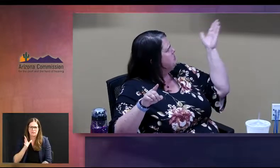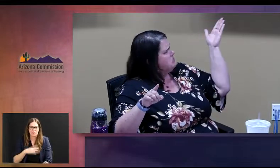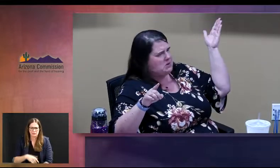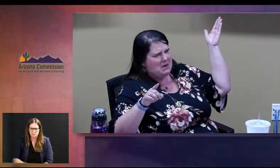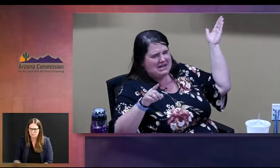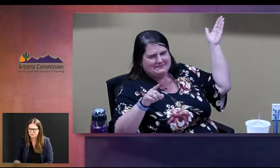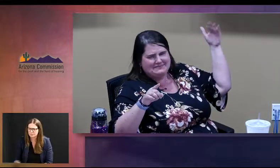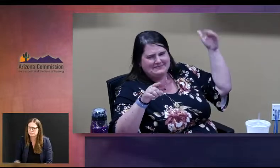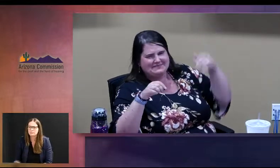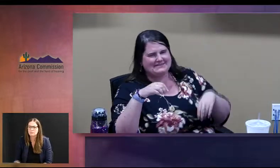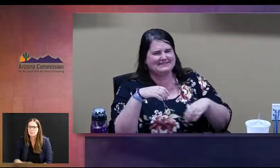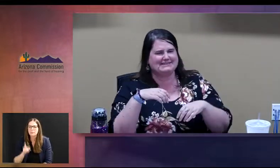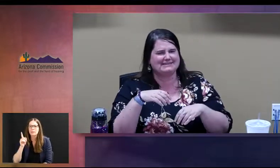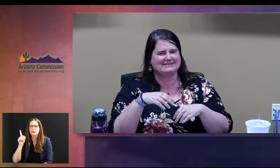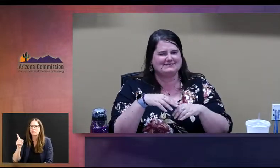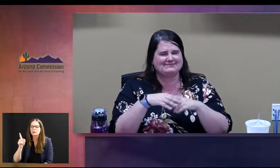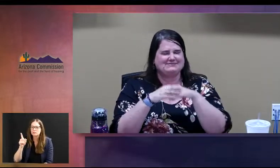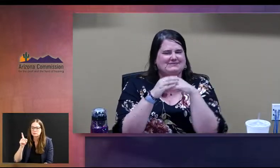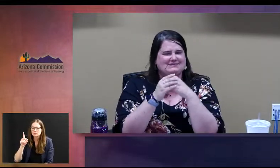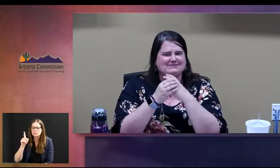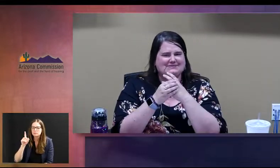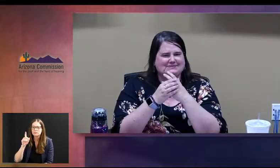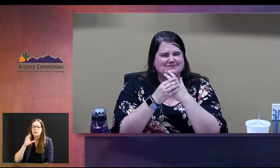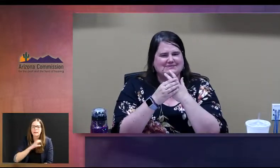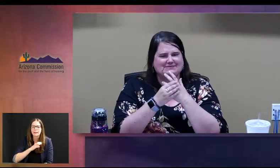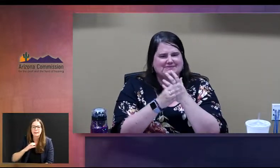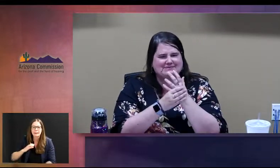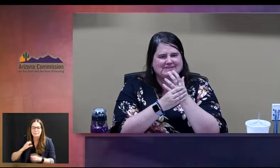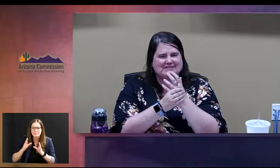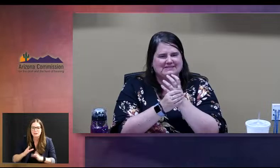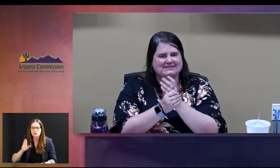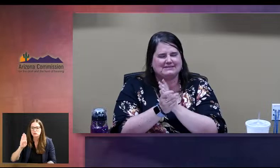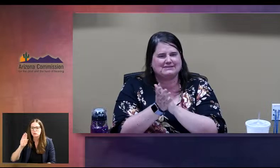Sarah, please go ahead.